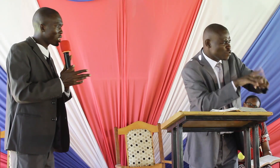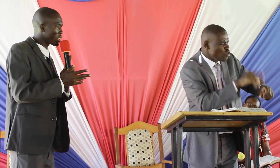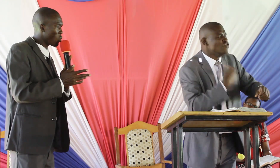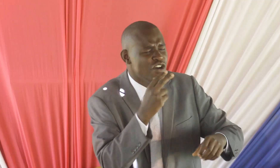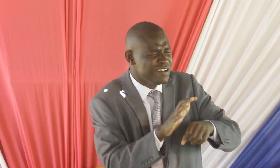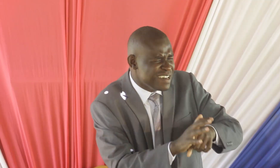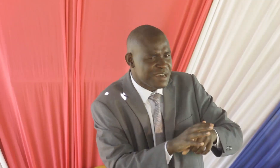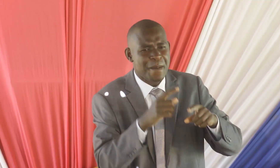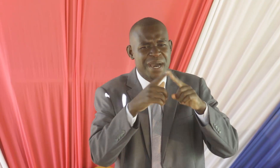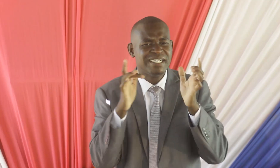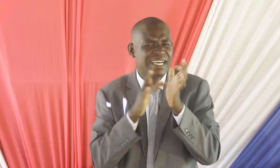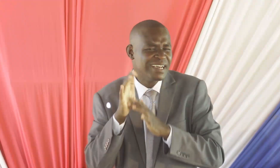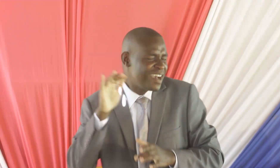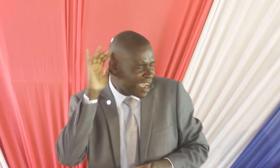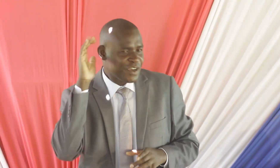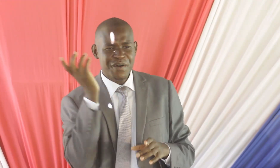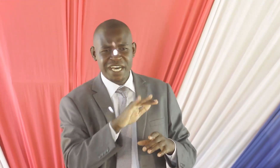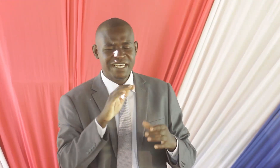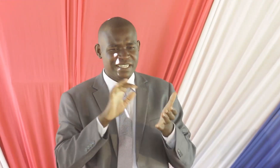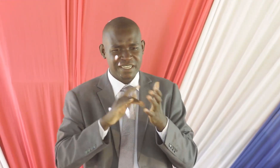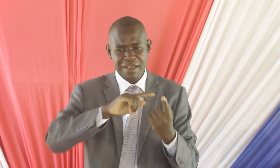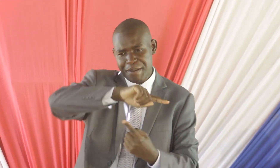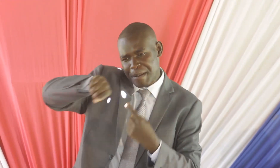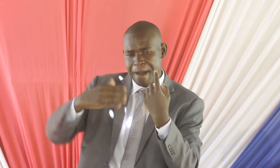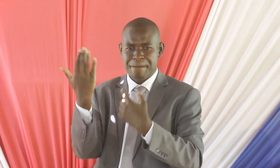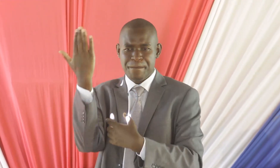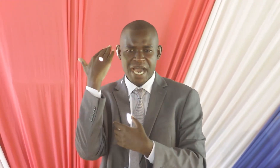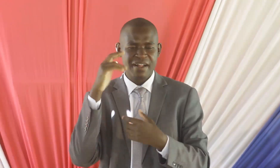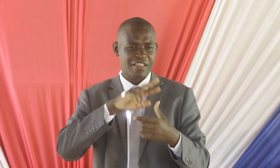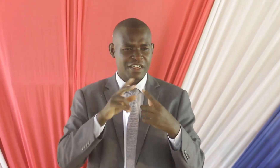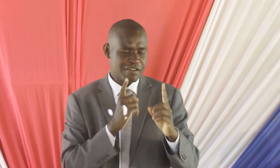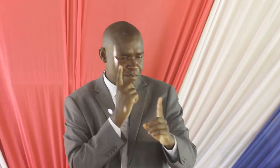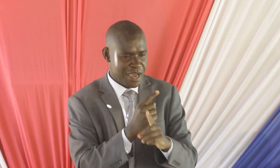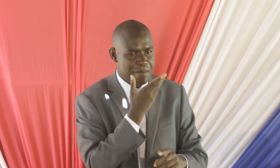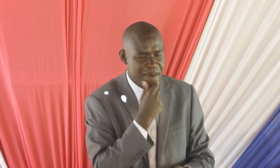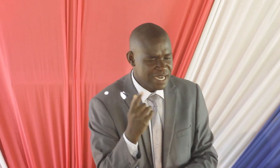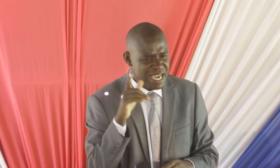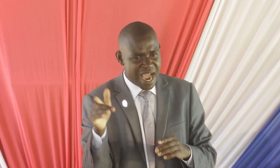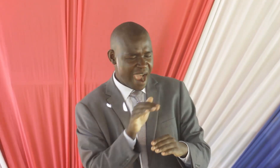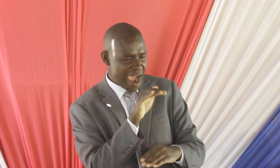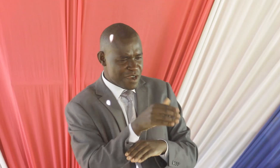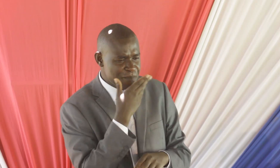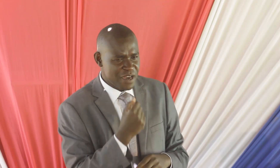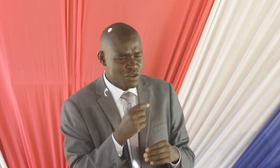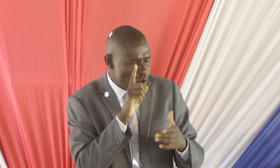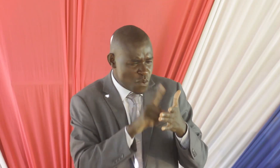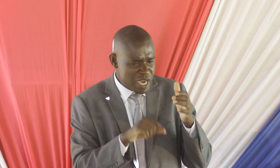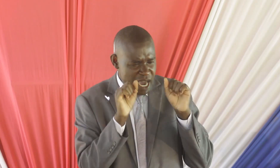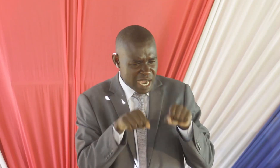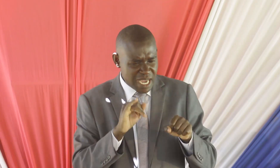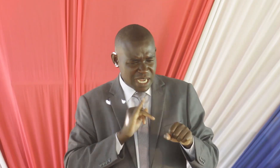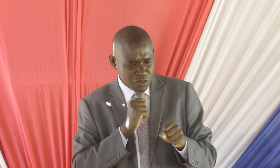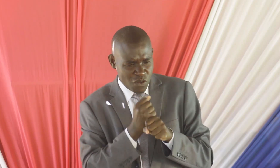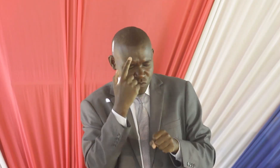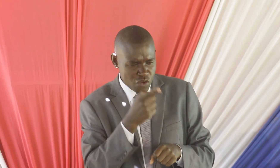was searching, touching, and as at the same time he was hearing a lot of people coming. Then one disciple came